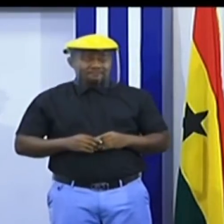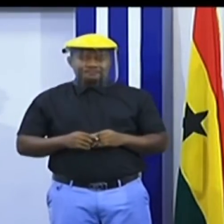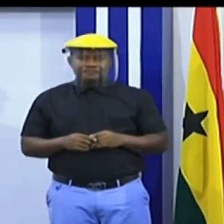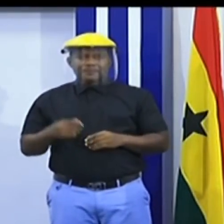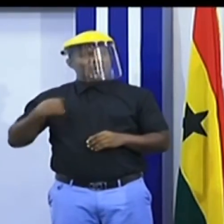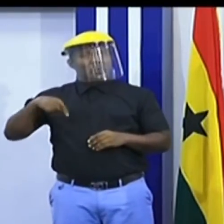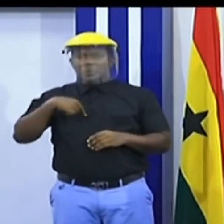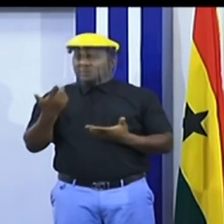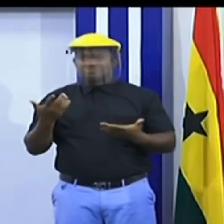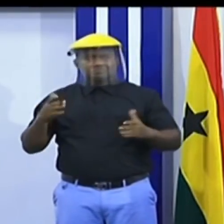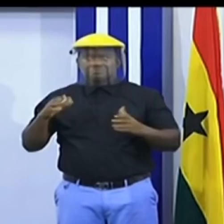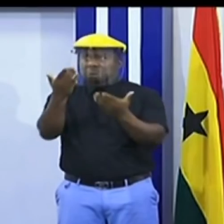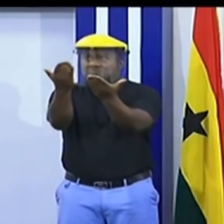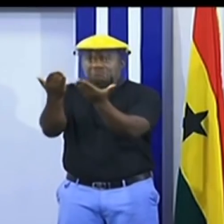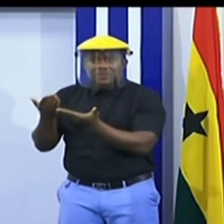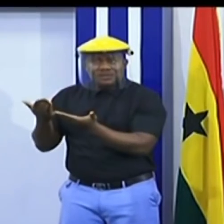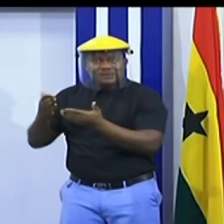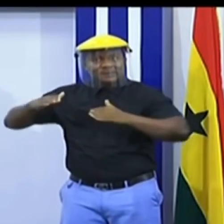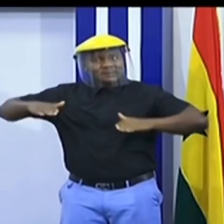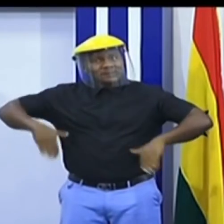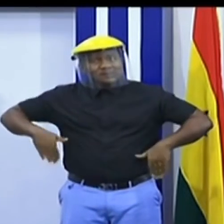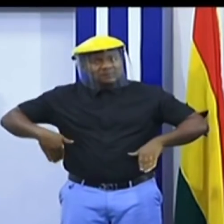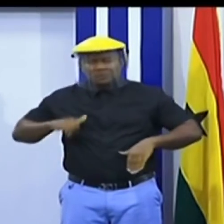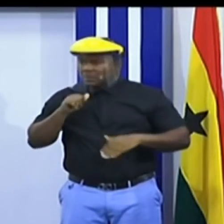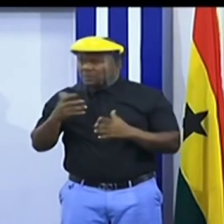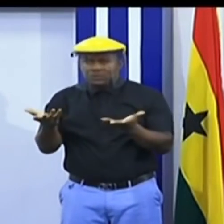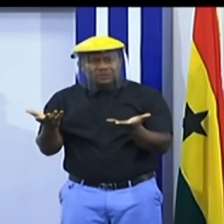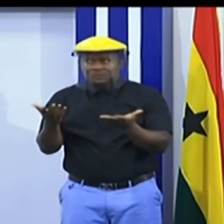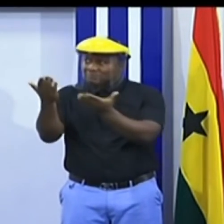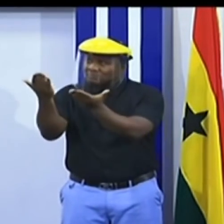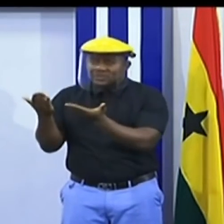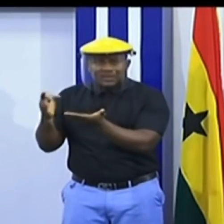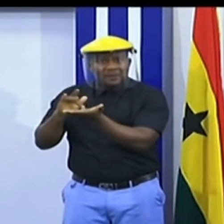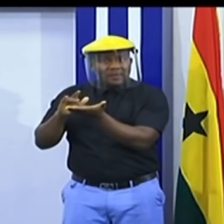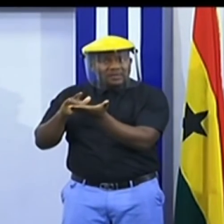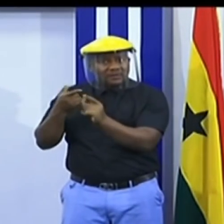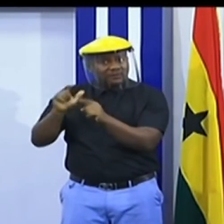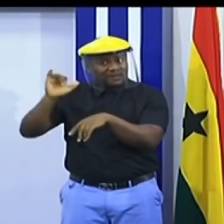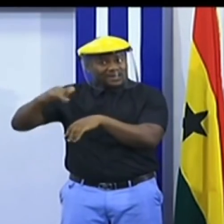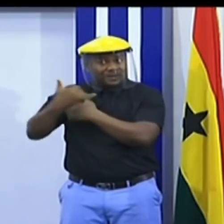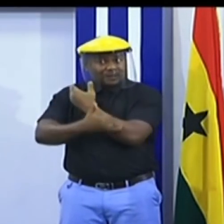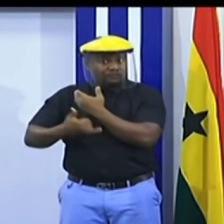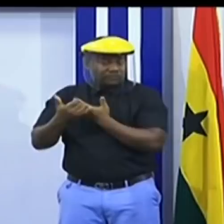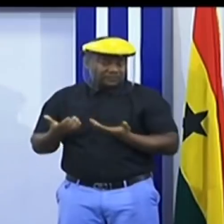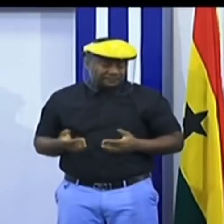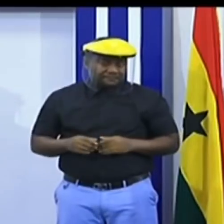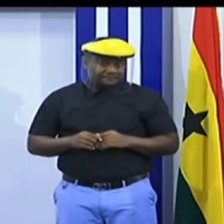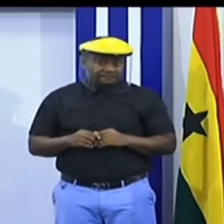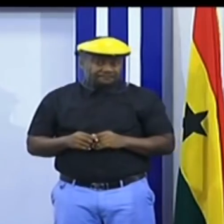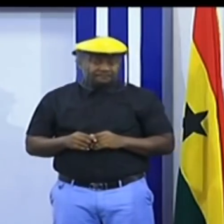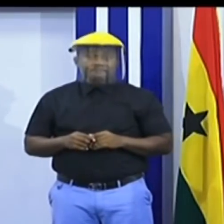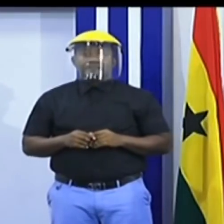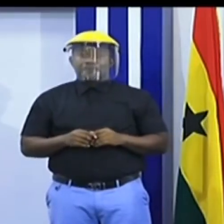not received this supposed cure from Madagascar. There are also local